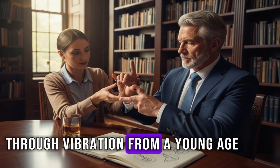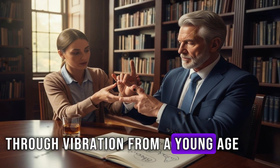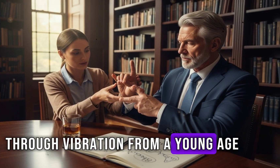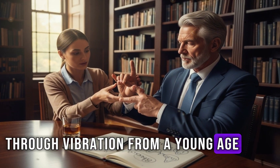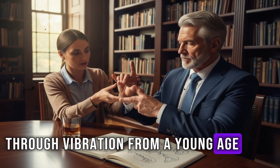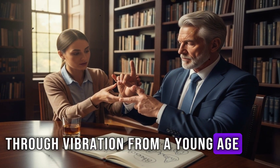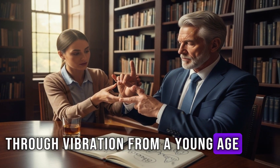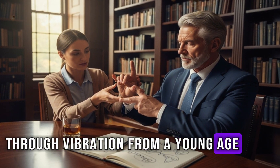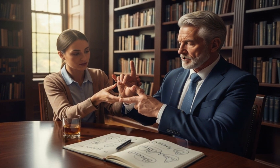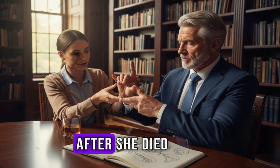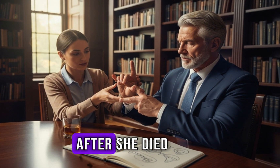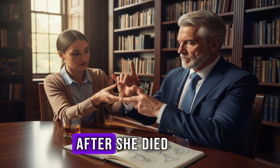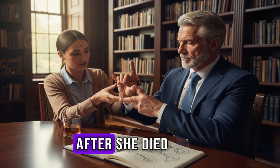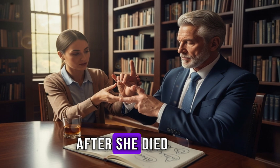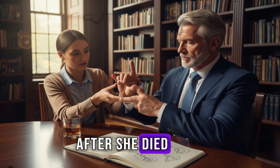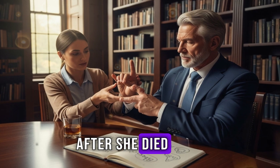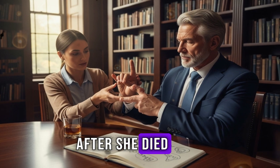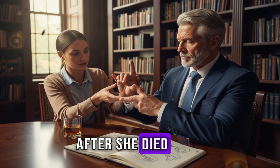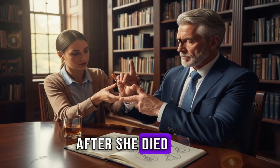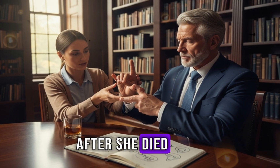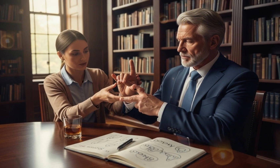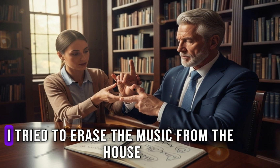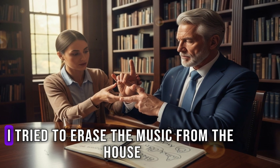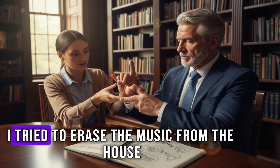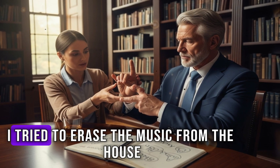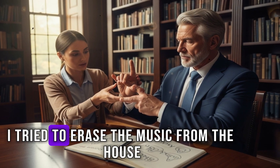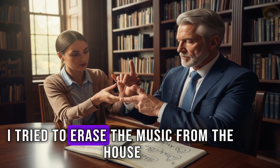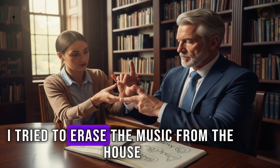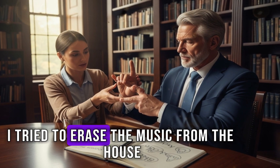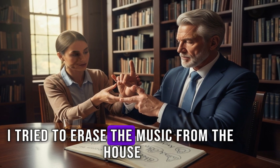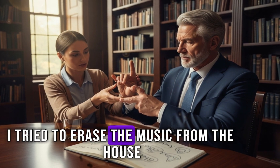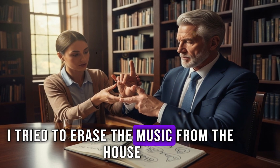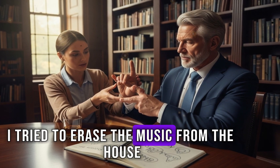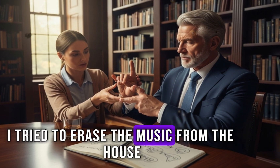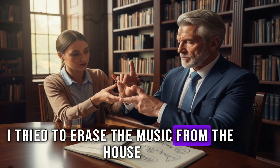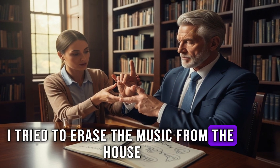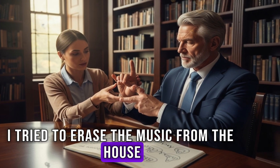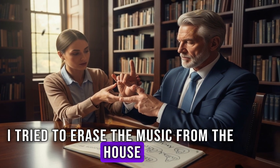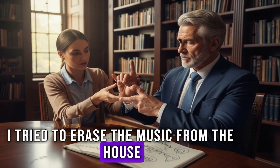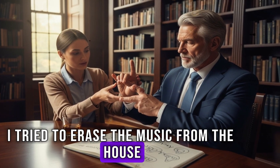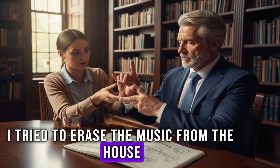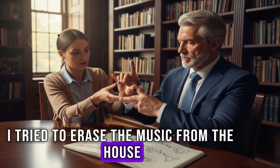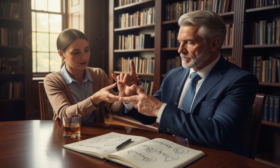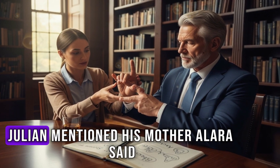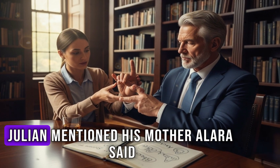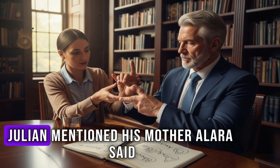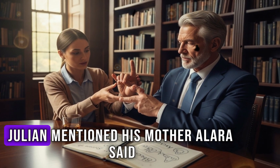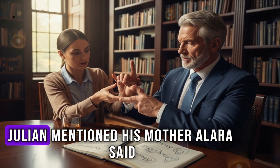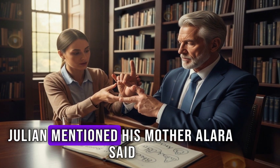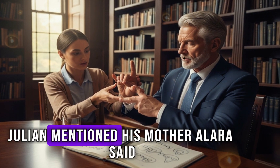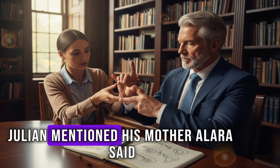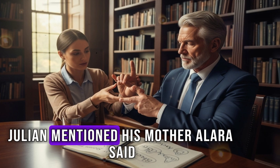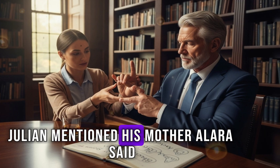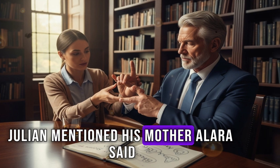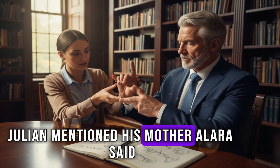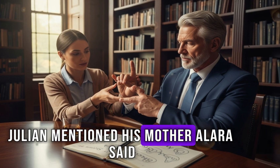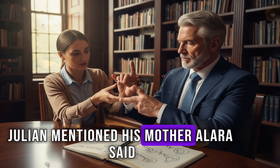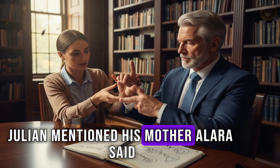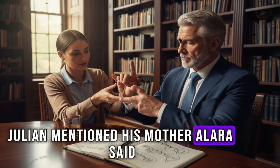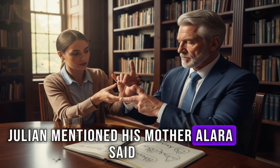young age. After she died, I tried to erase the music from the house." Julian mentioned his mother,